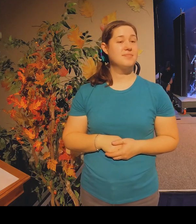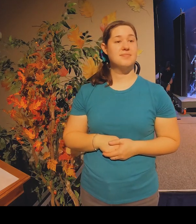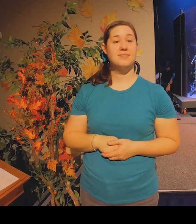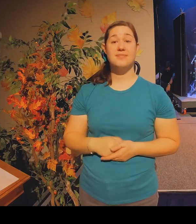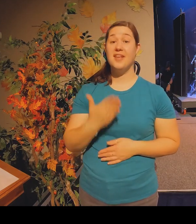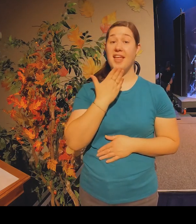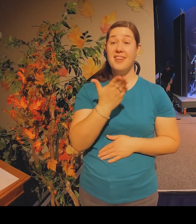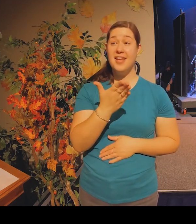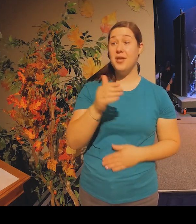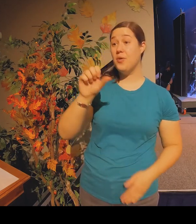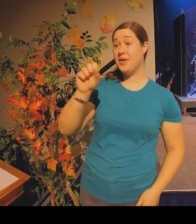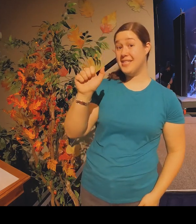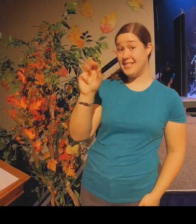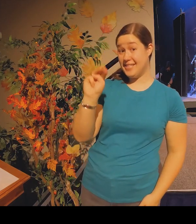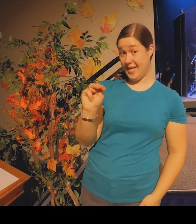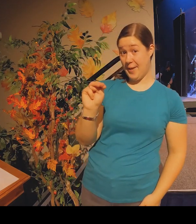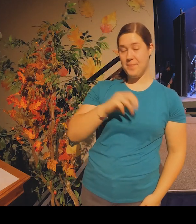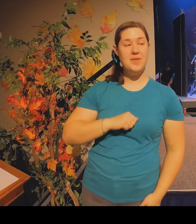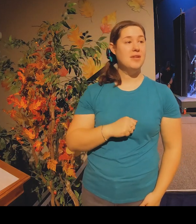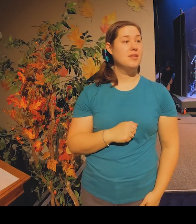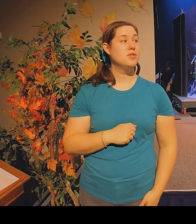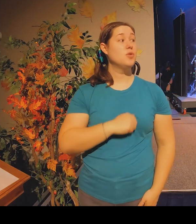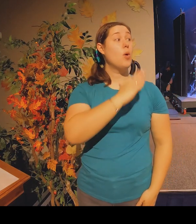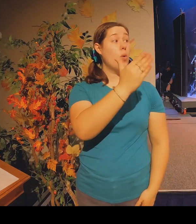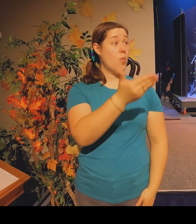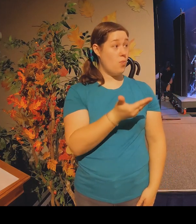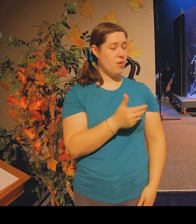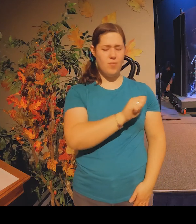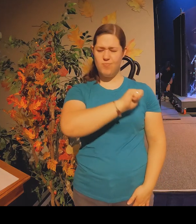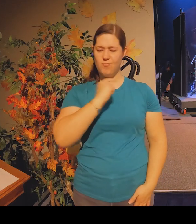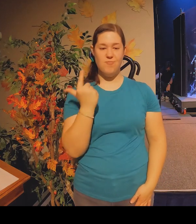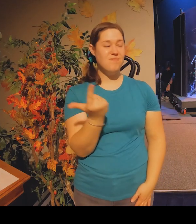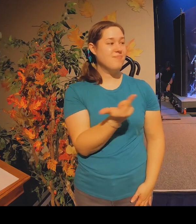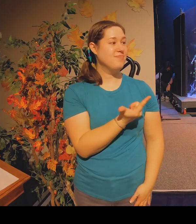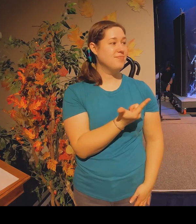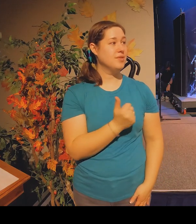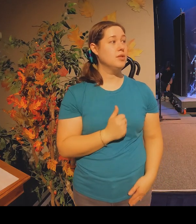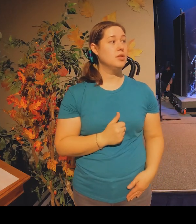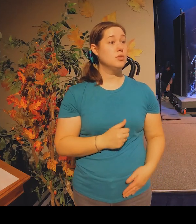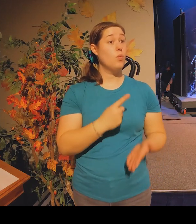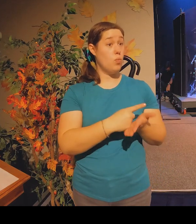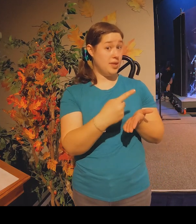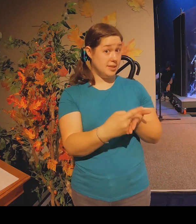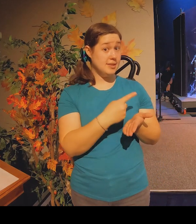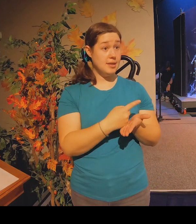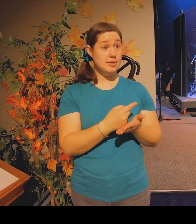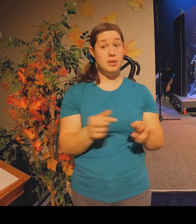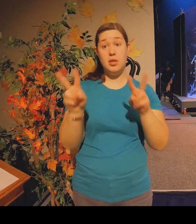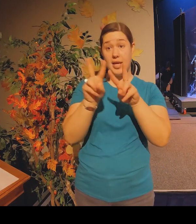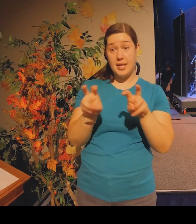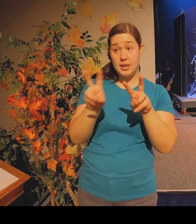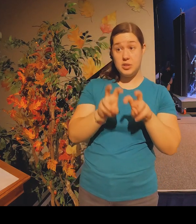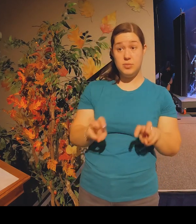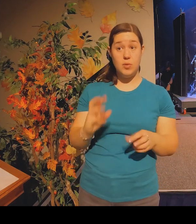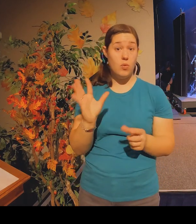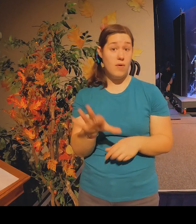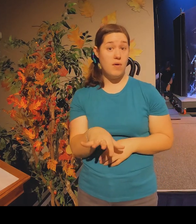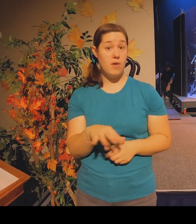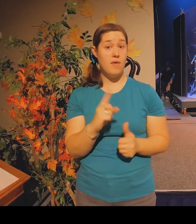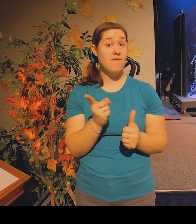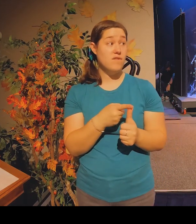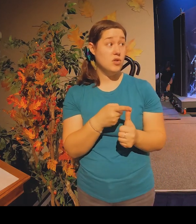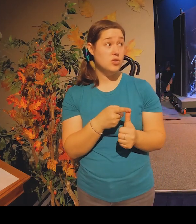Thank you, Sam. So Joey, Diana, Joanne, Susan, as we discussed Explore First, one of those great steps that you are